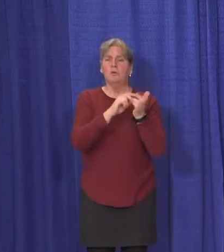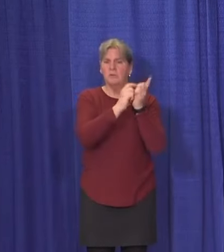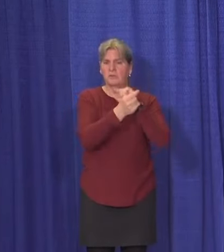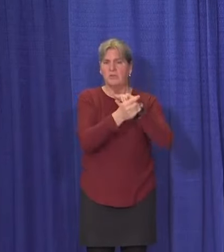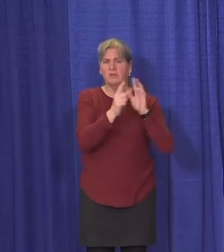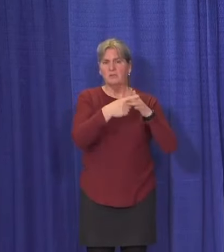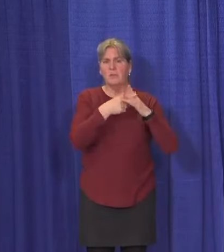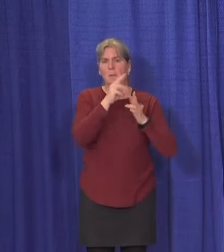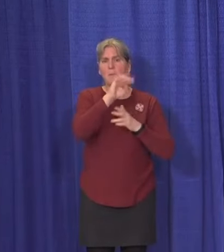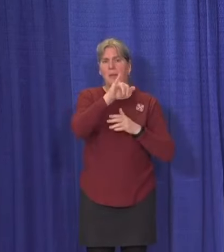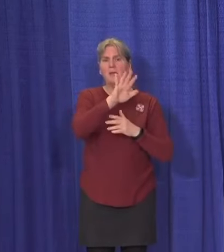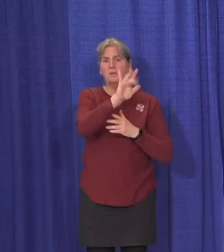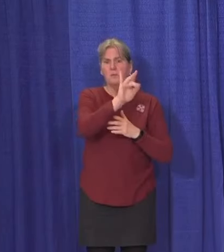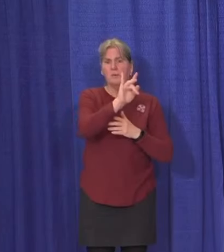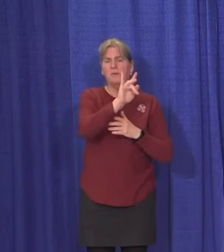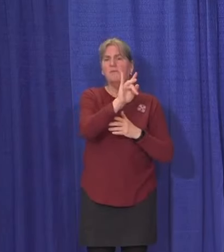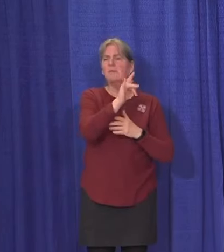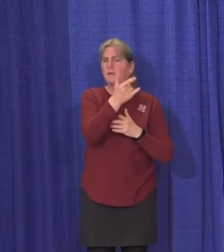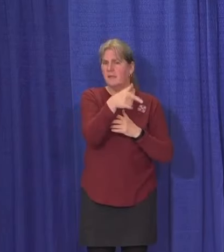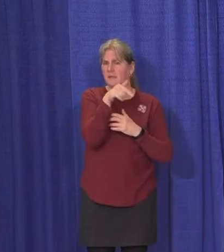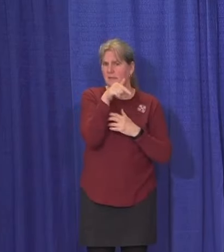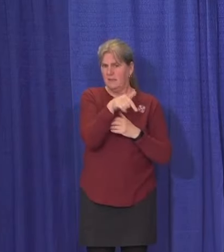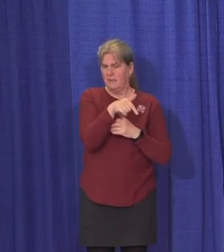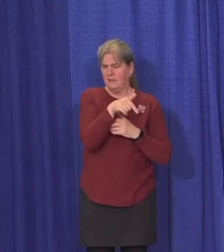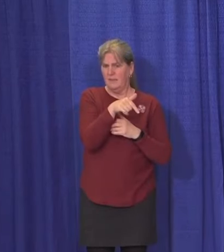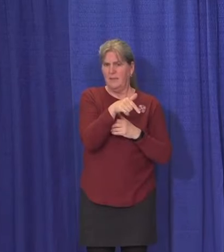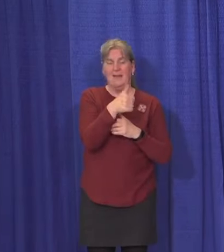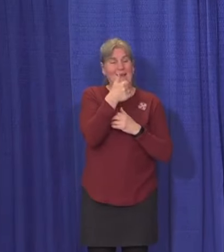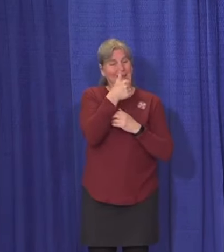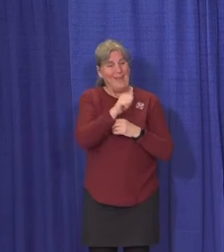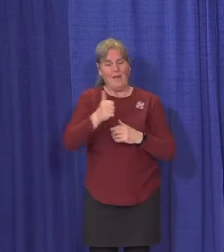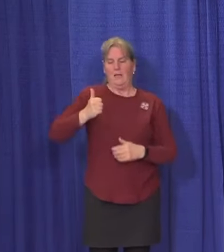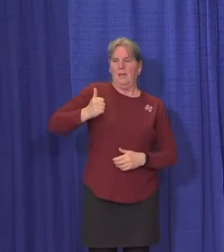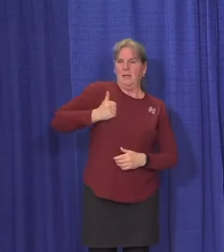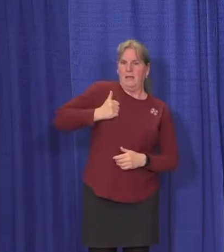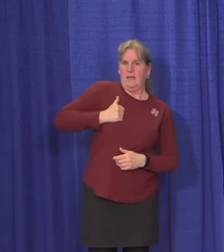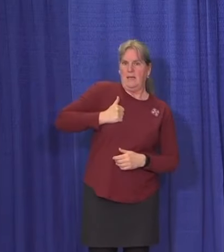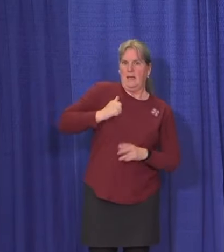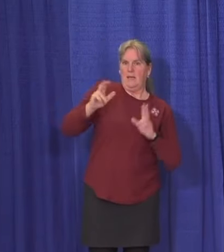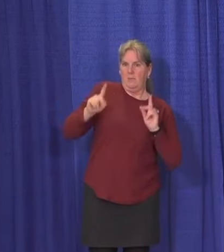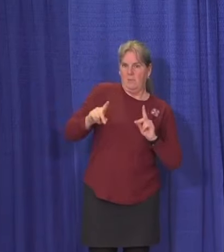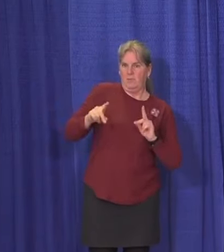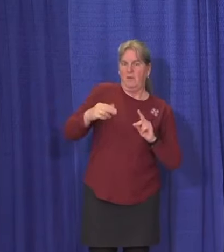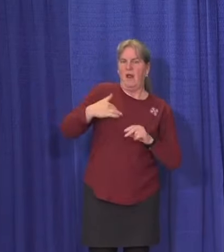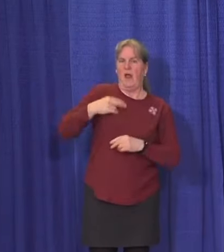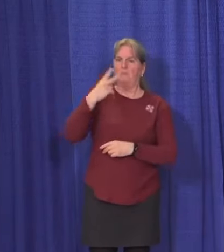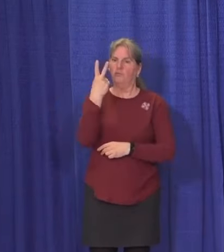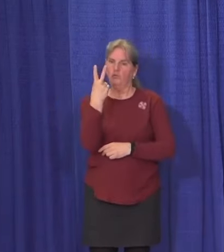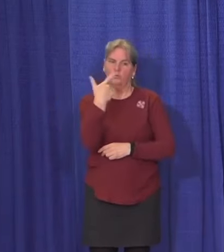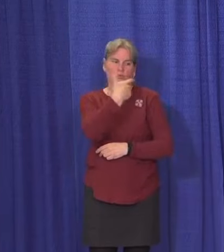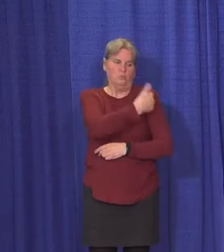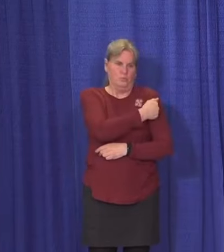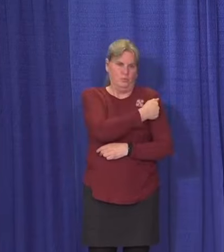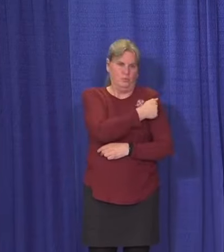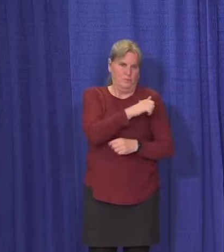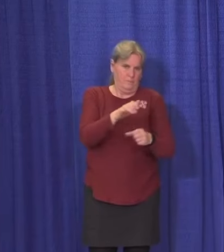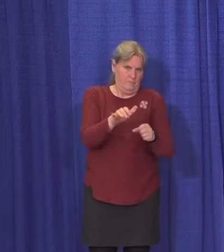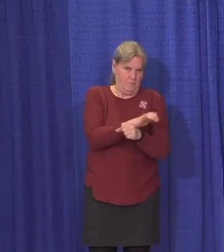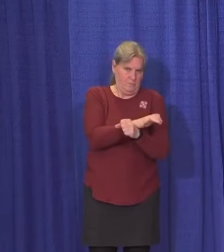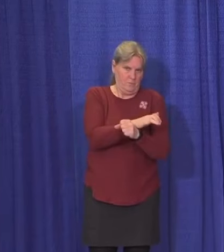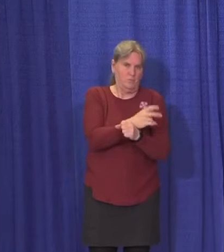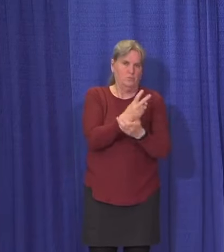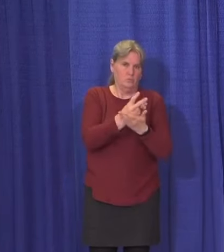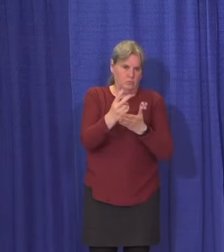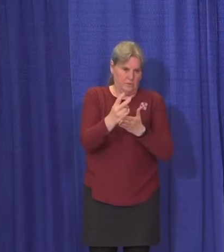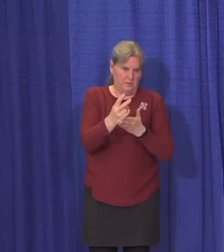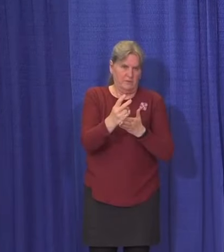the Premier and I announced last week, any Canadian resident who is fully vaccinated will be exempt from self-isolation if